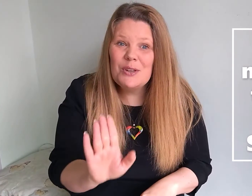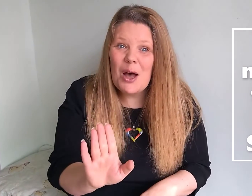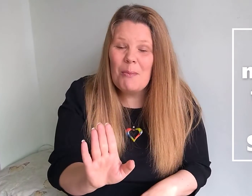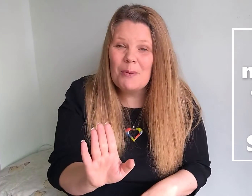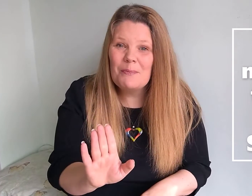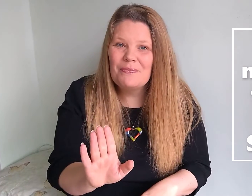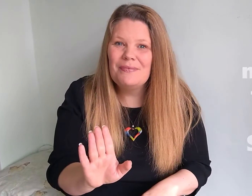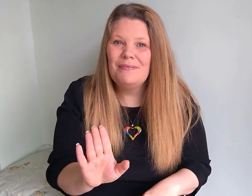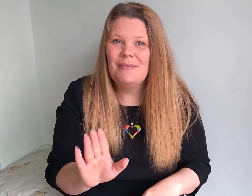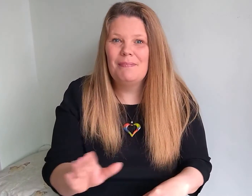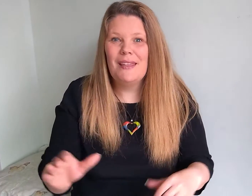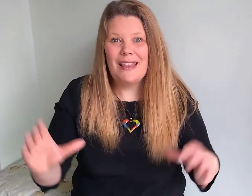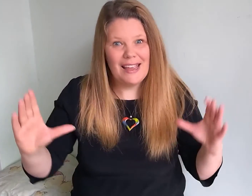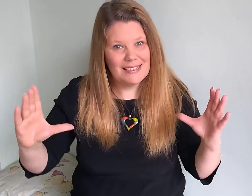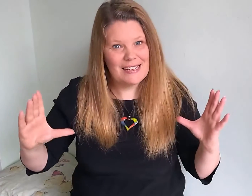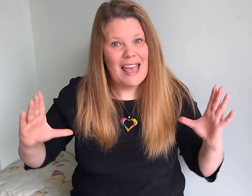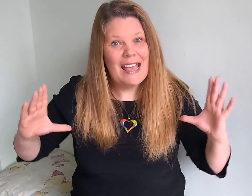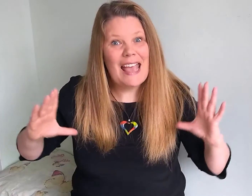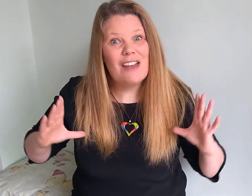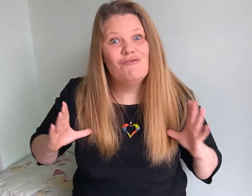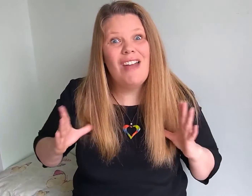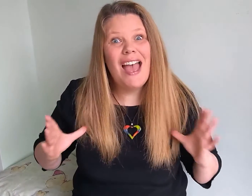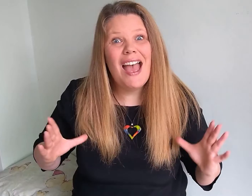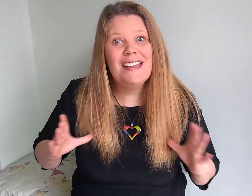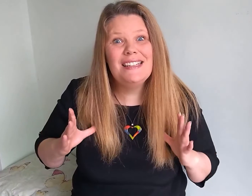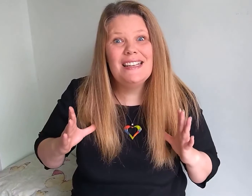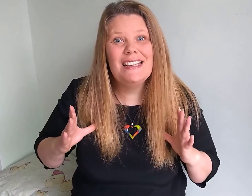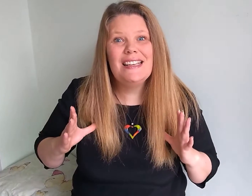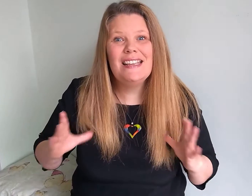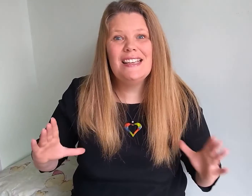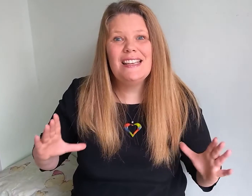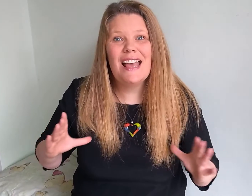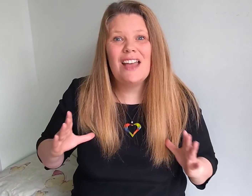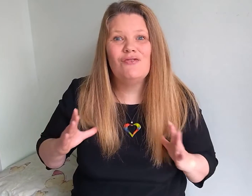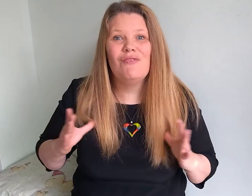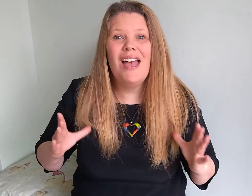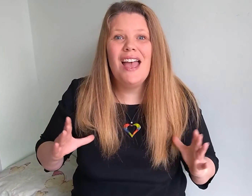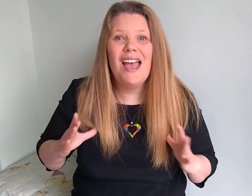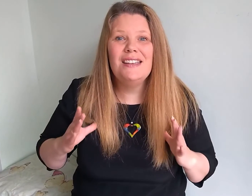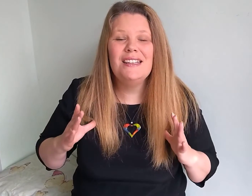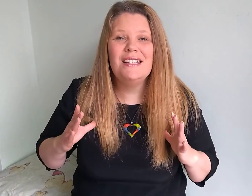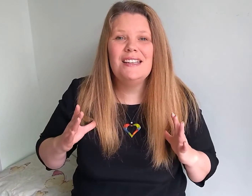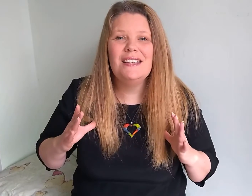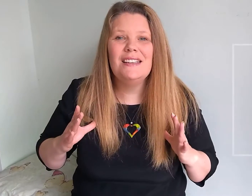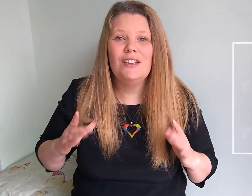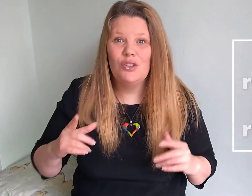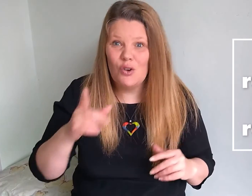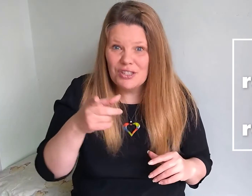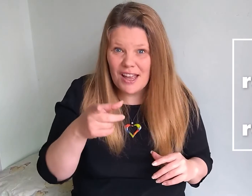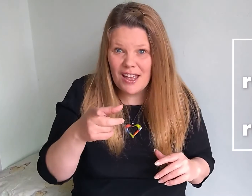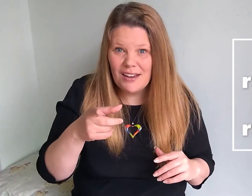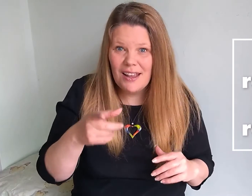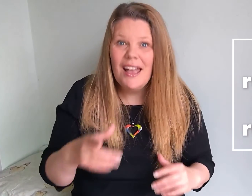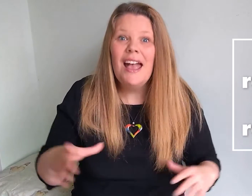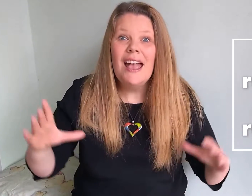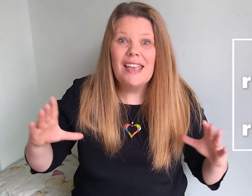stop. Next, get ready, get ready. Your turn.